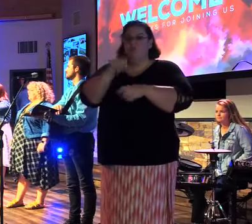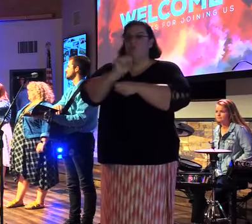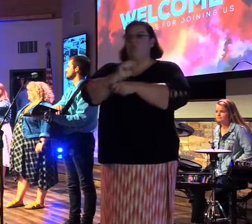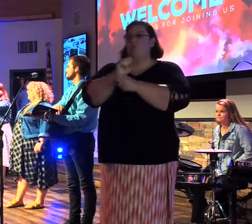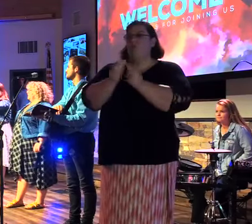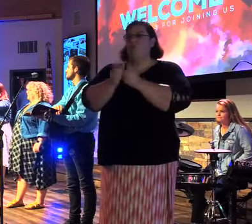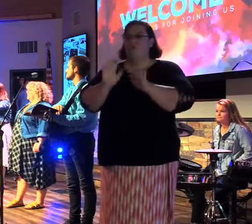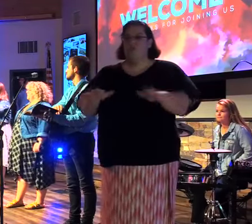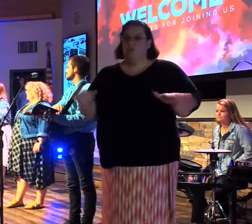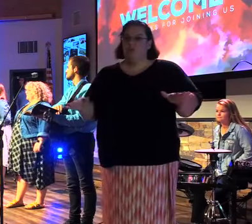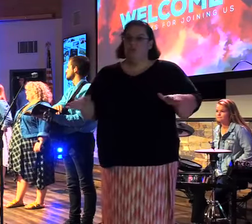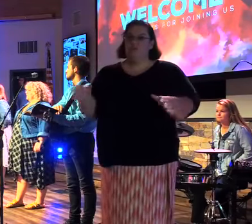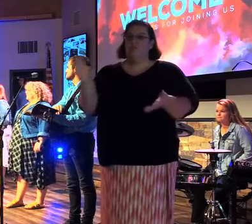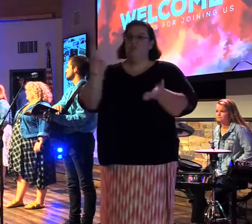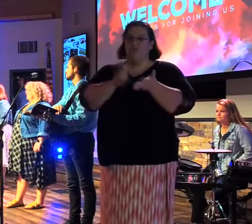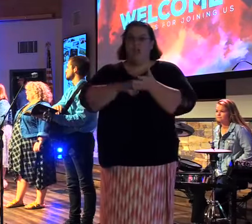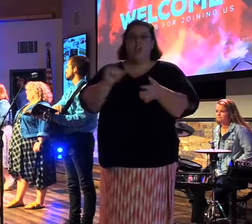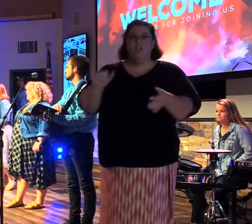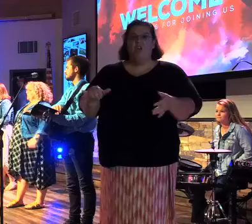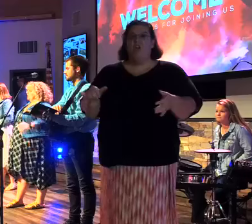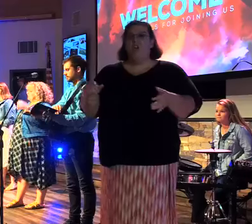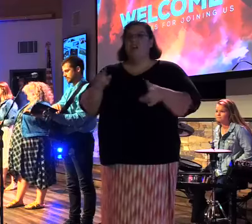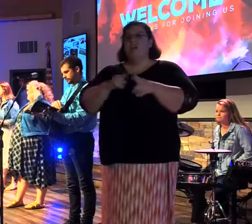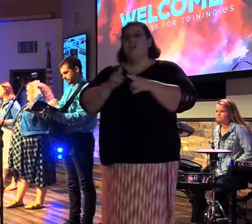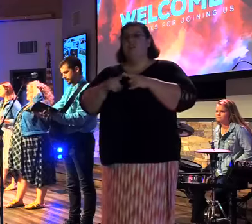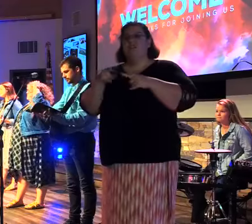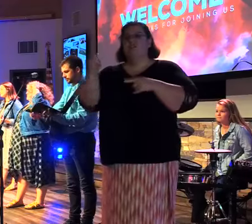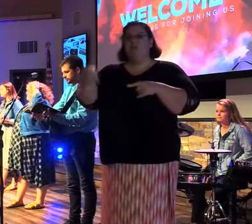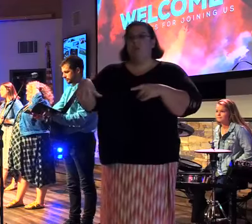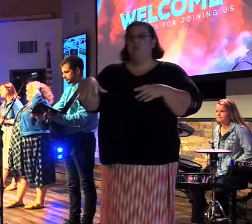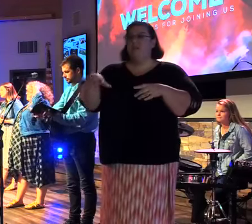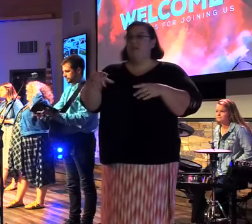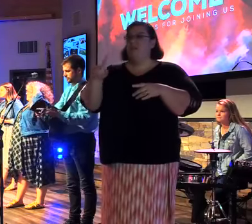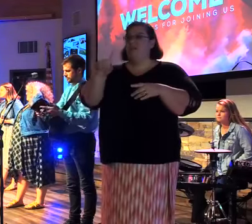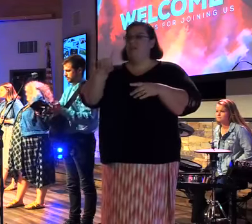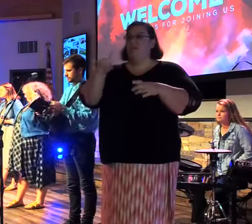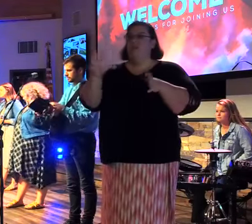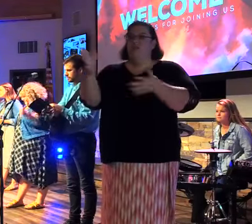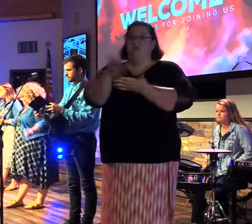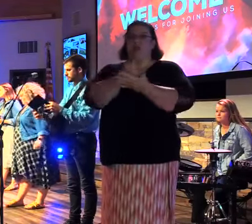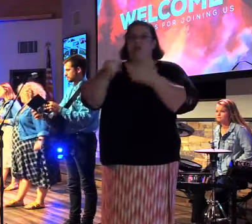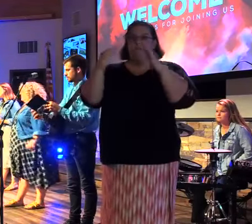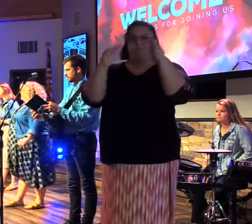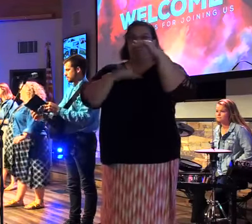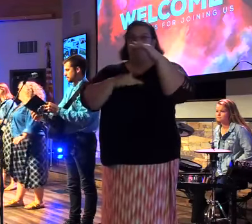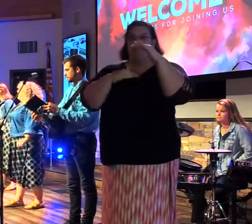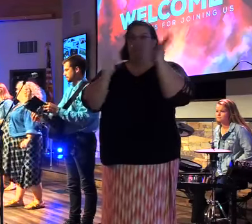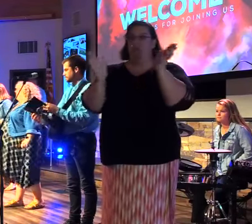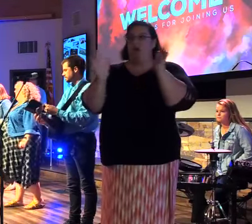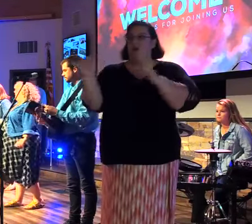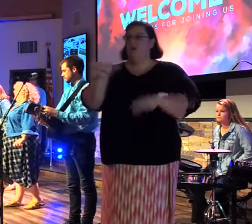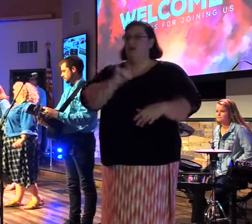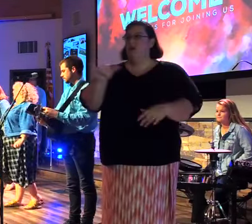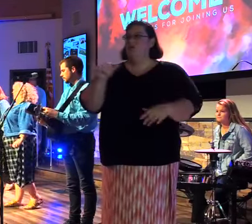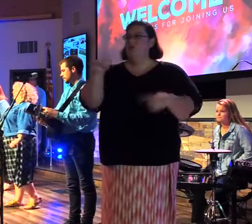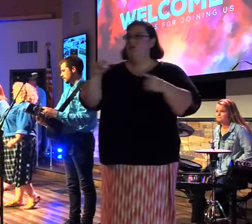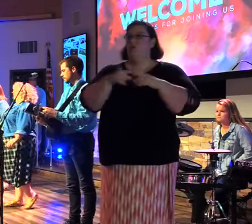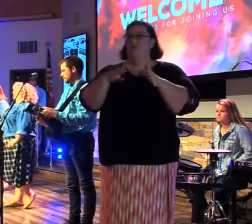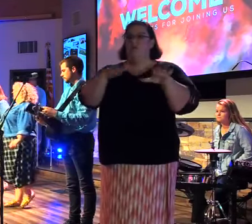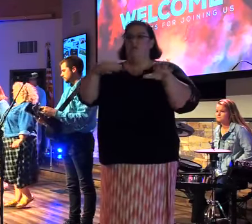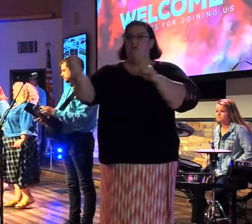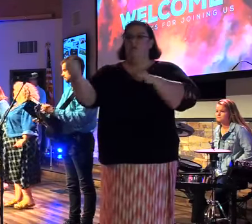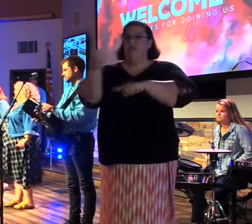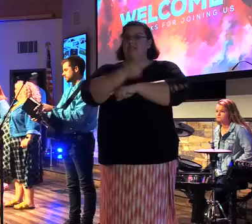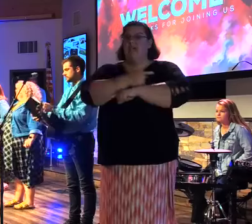in. Fill that out, and then you can slide that inside of the give boxes as well. On your way out the door today, and then somebody from the church